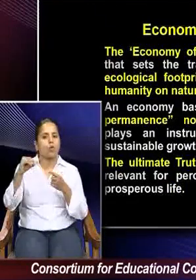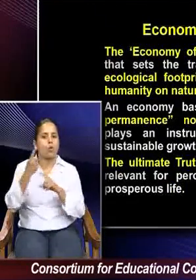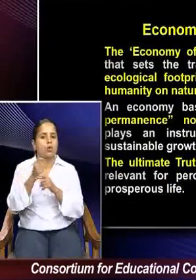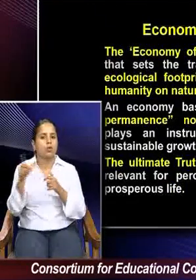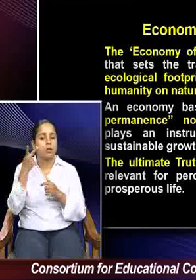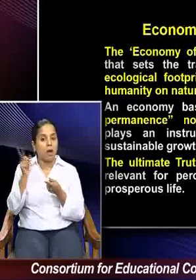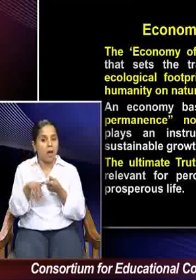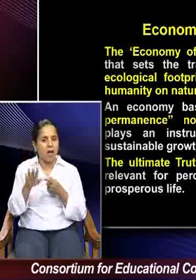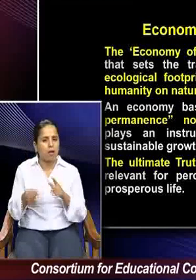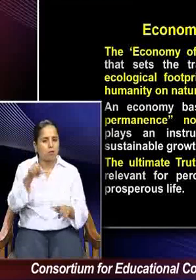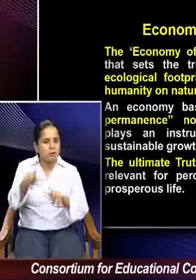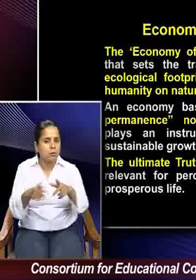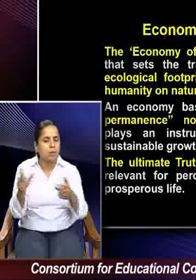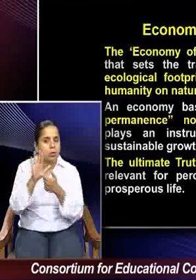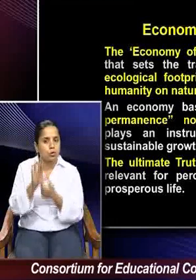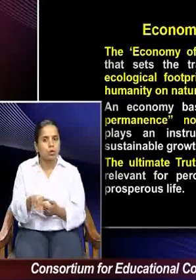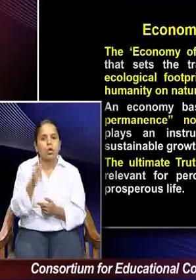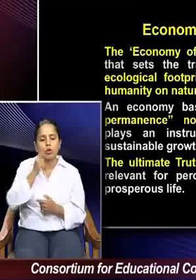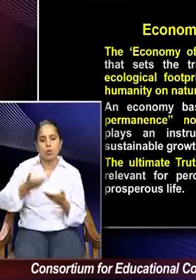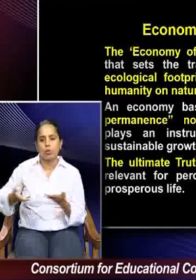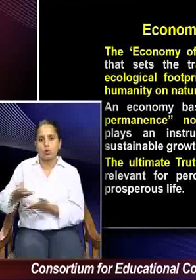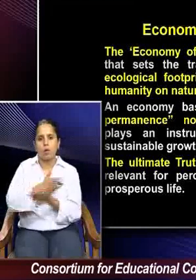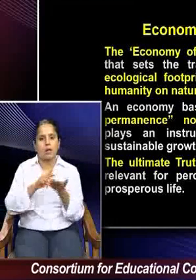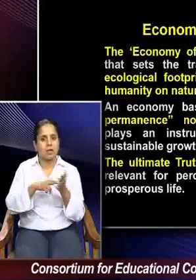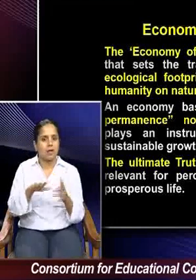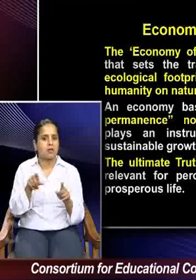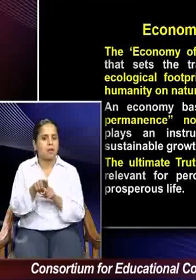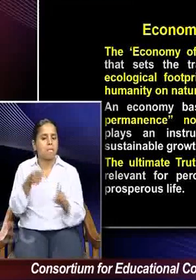footprint, that is the impact of humanity on nature.